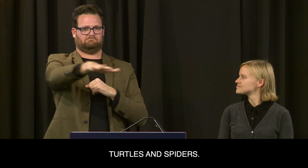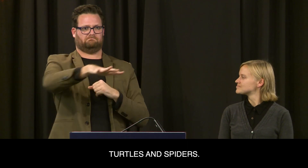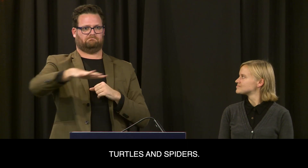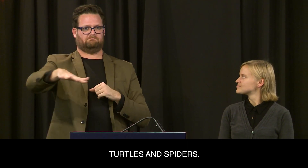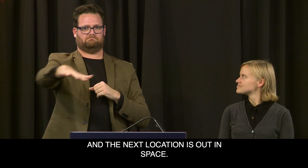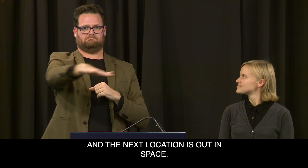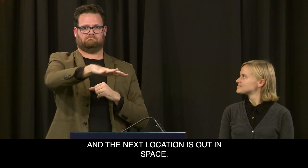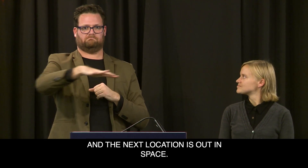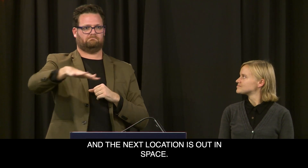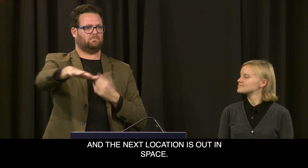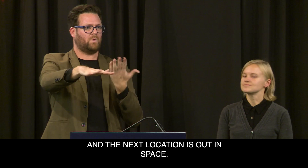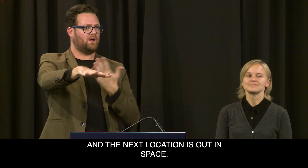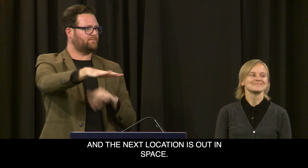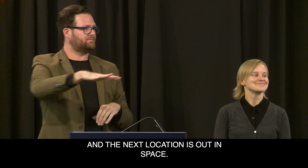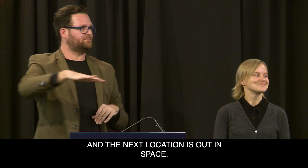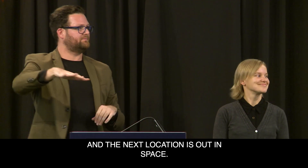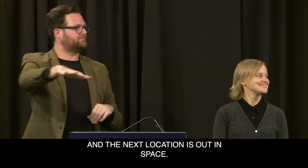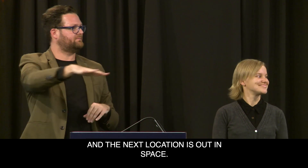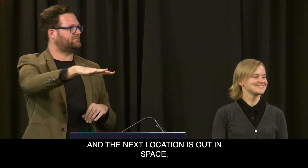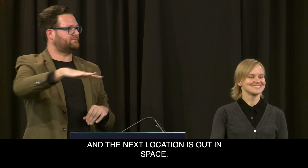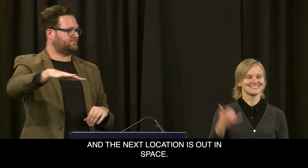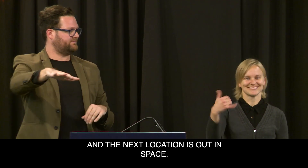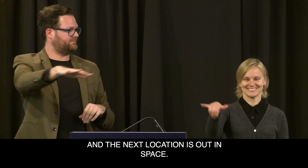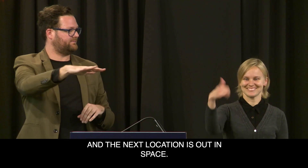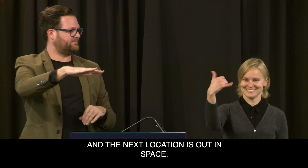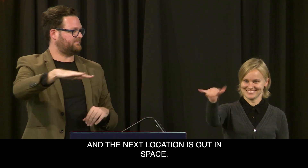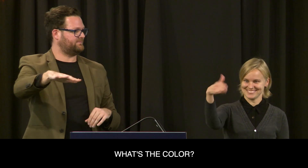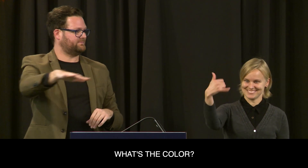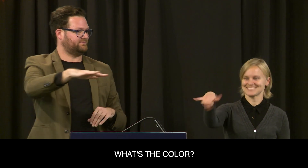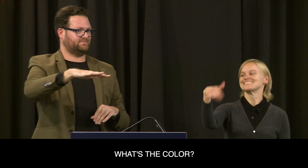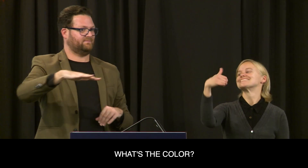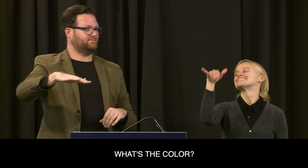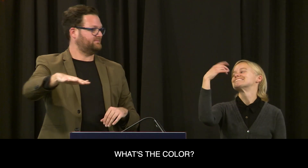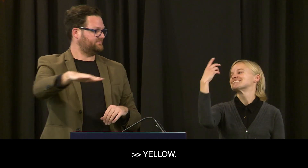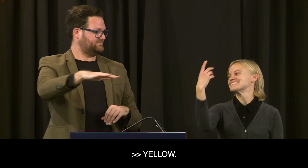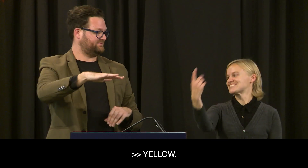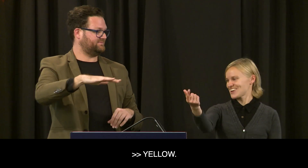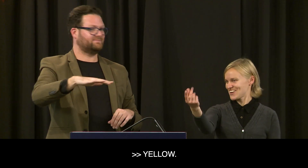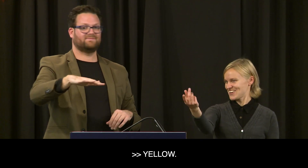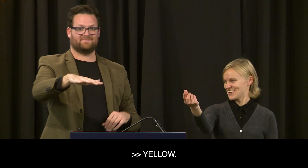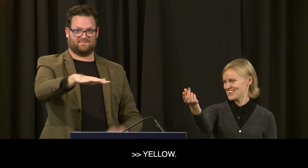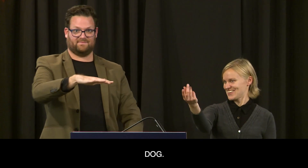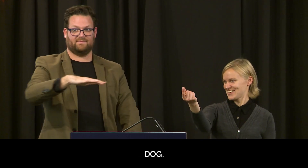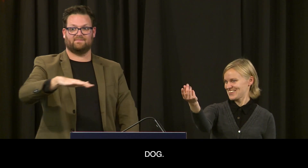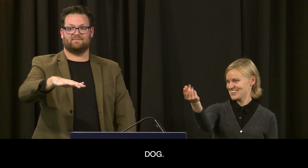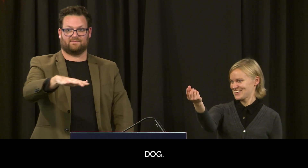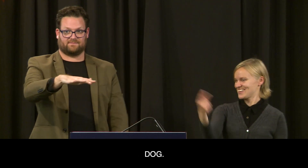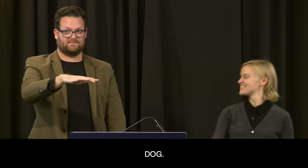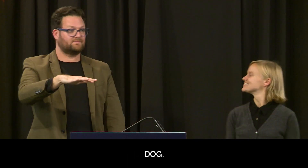And the next location is out in space. What's the color? Yellow. Dog.